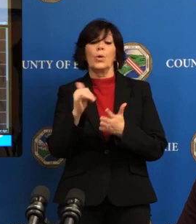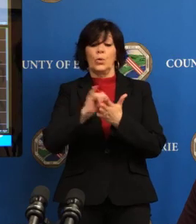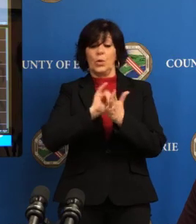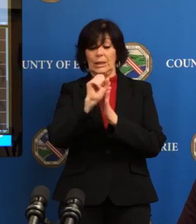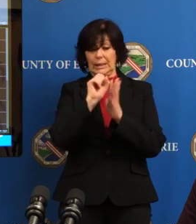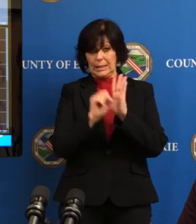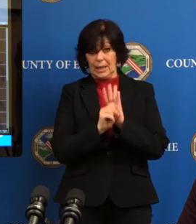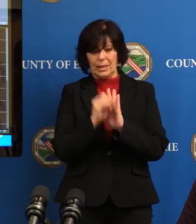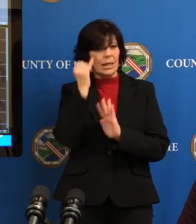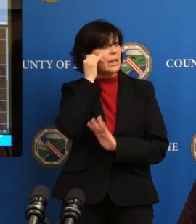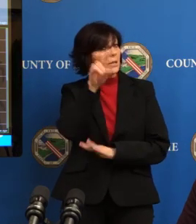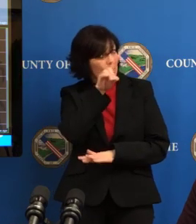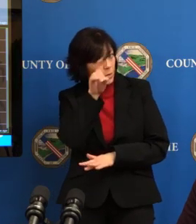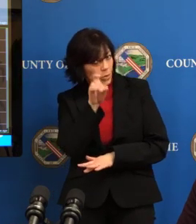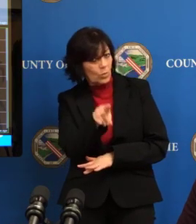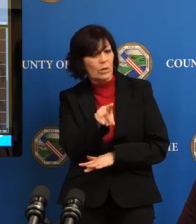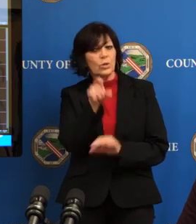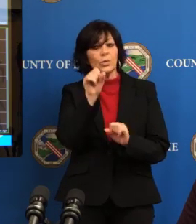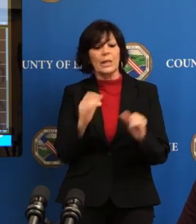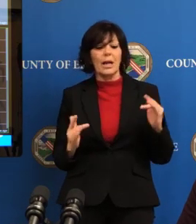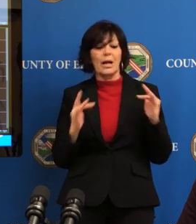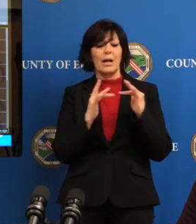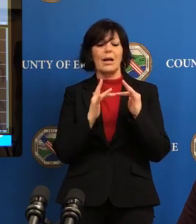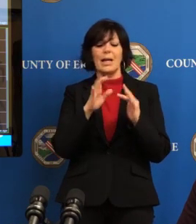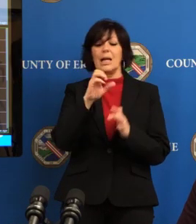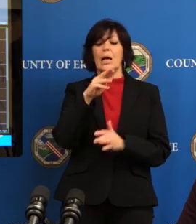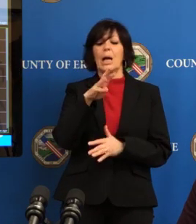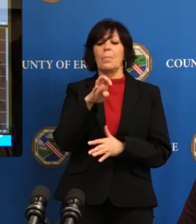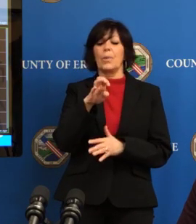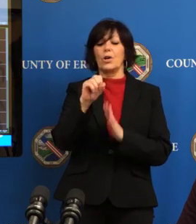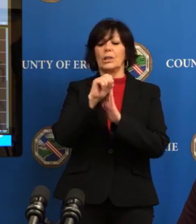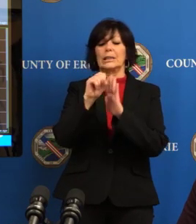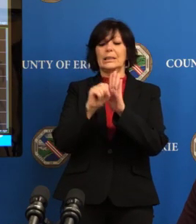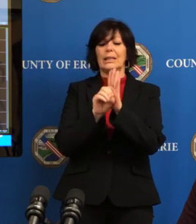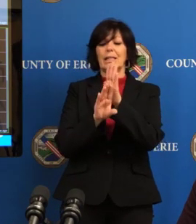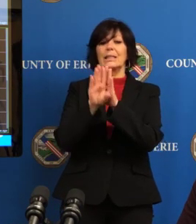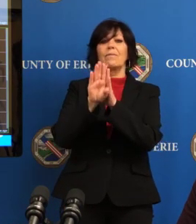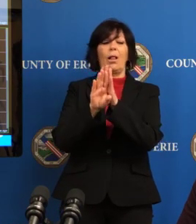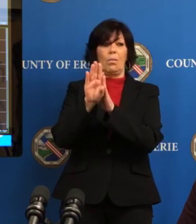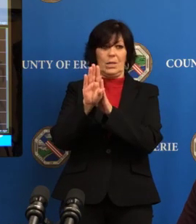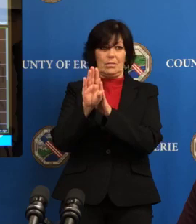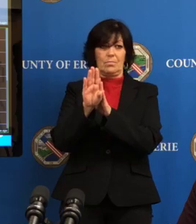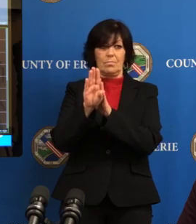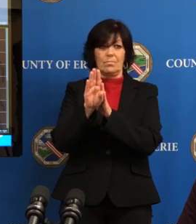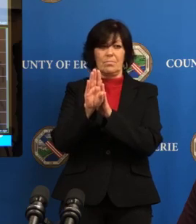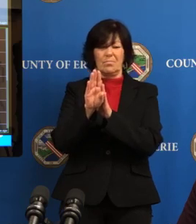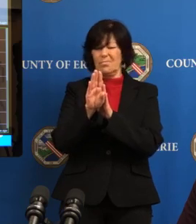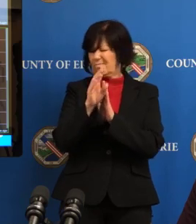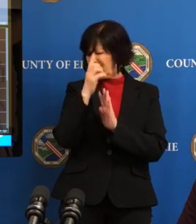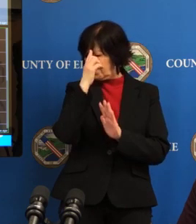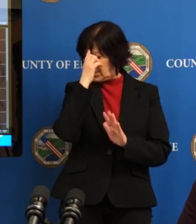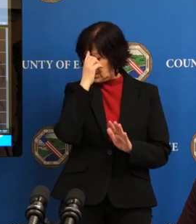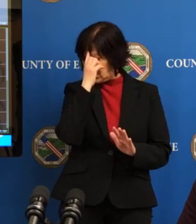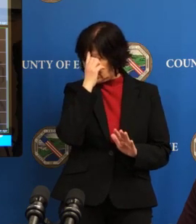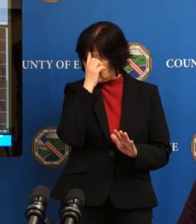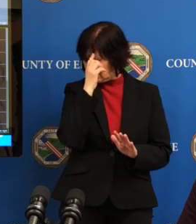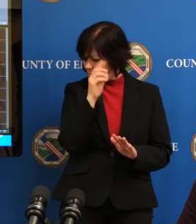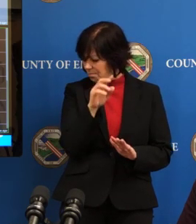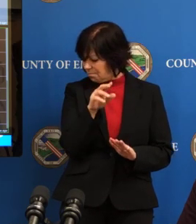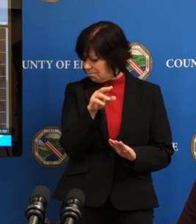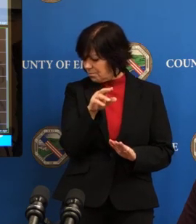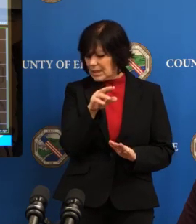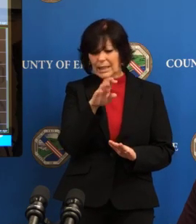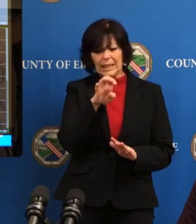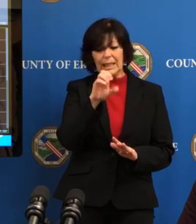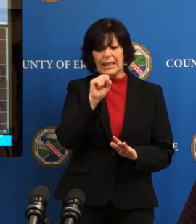anybody has any questions, they can contact Empire State Development. I think it's it's